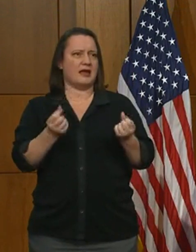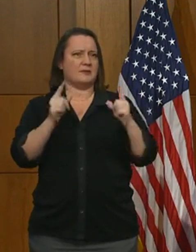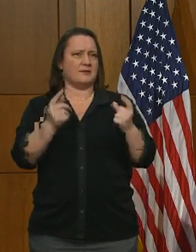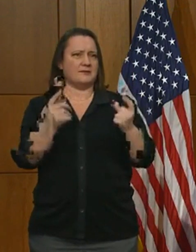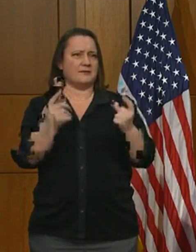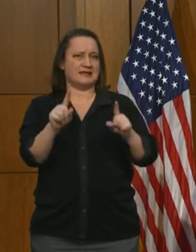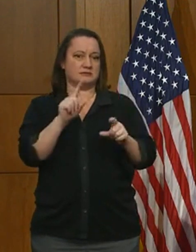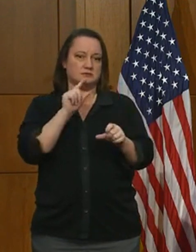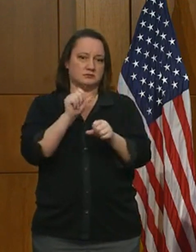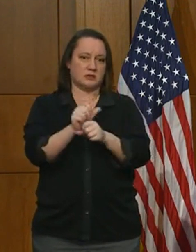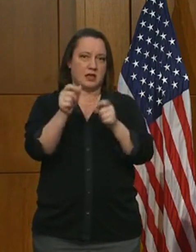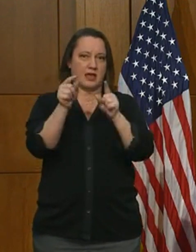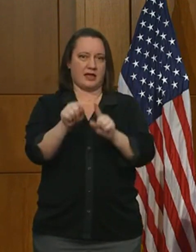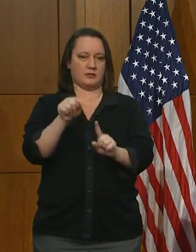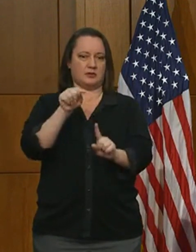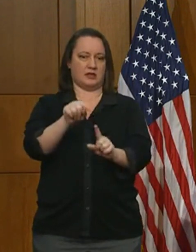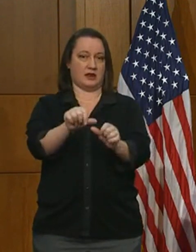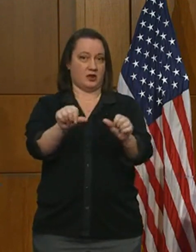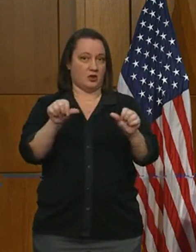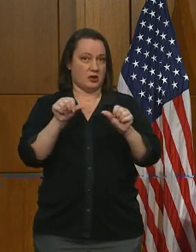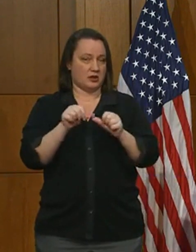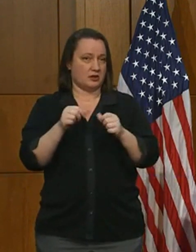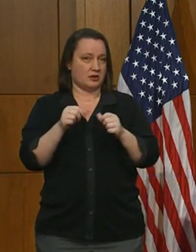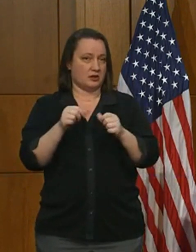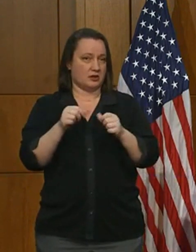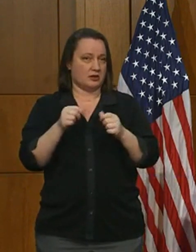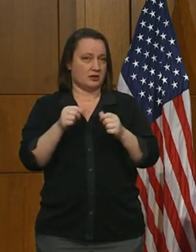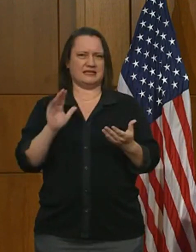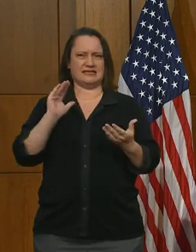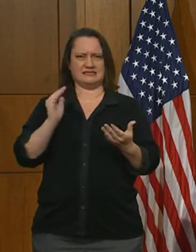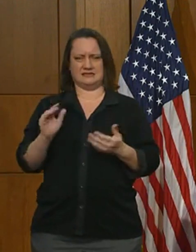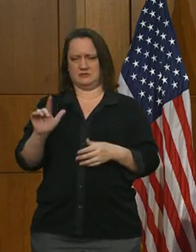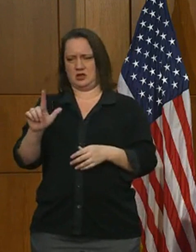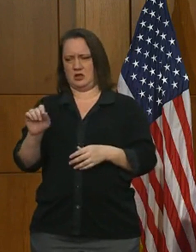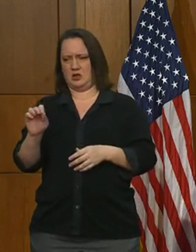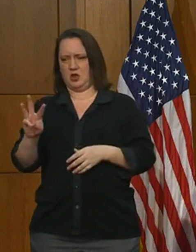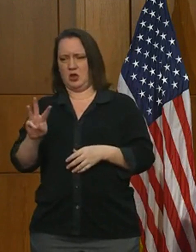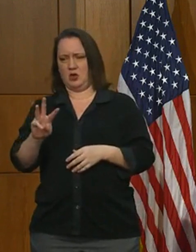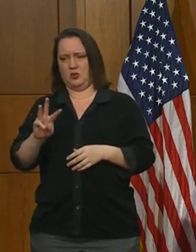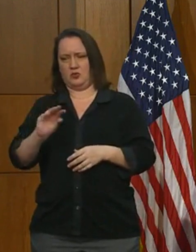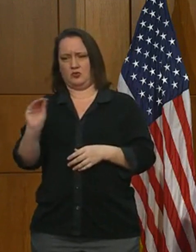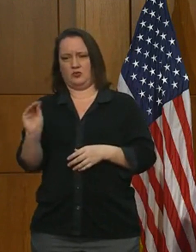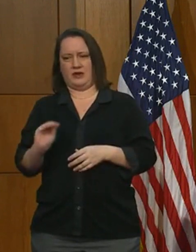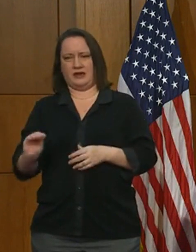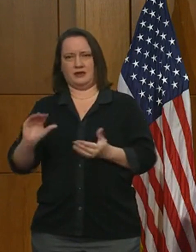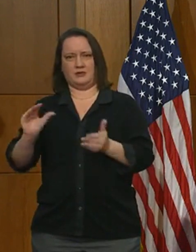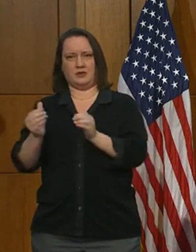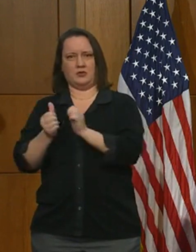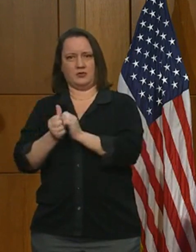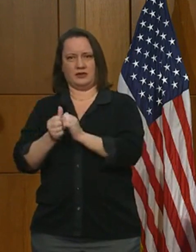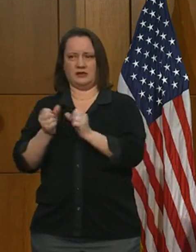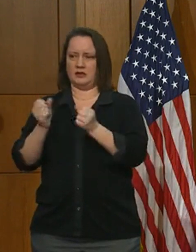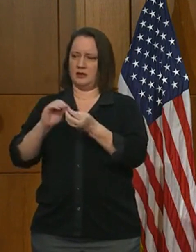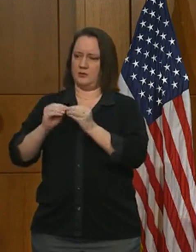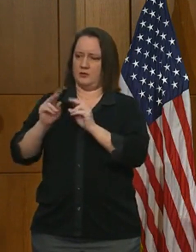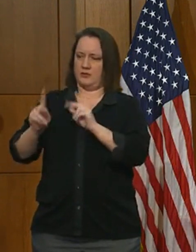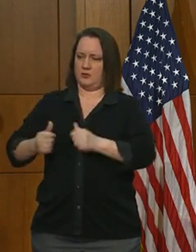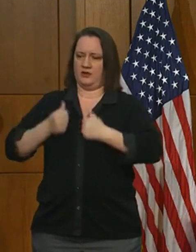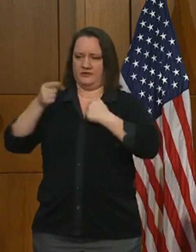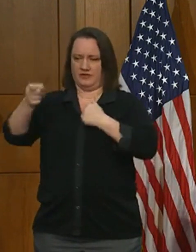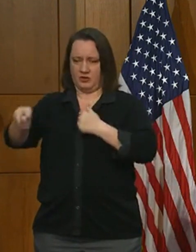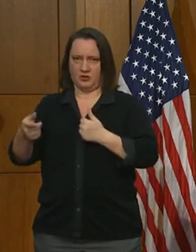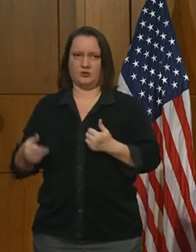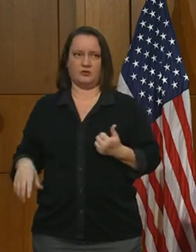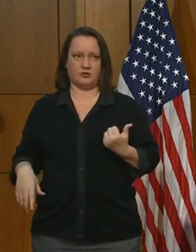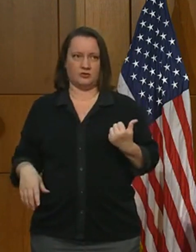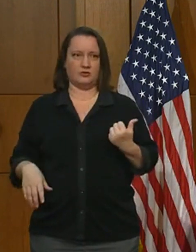are being done in this area, and it just seems like such a low rate for the population. Could you address that aspect? I'll tell you